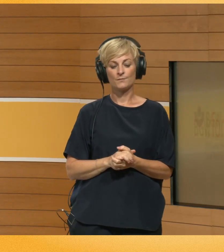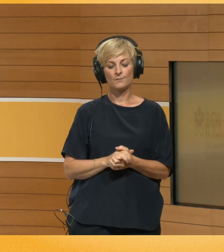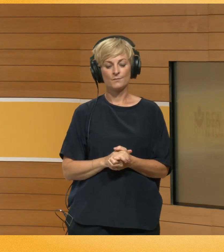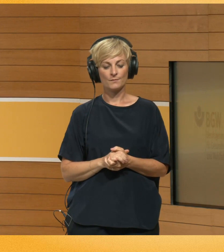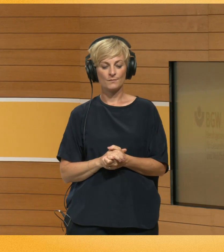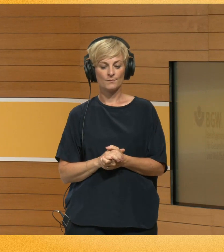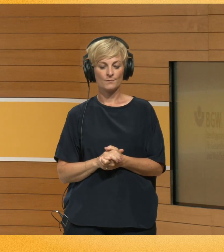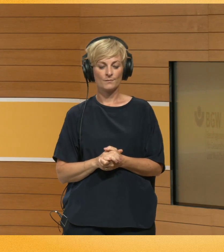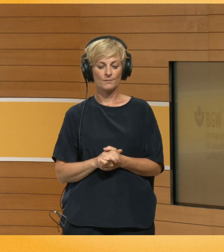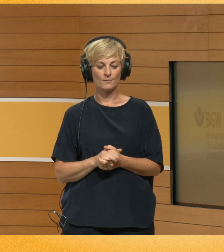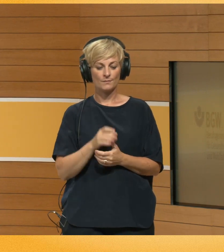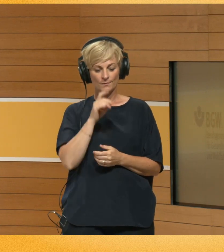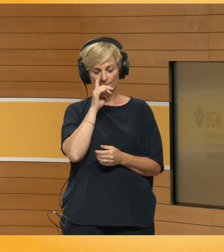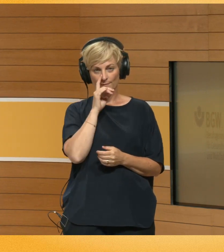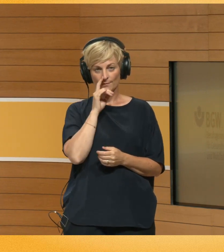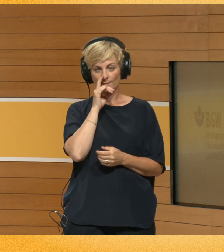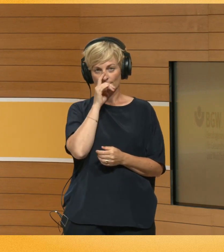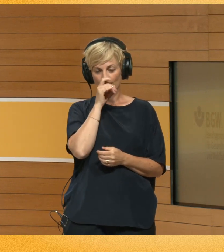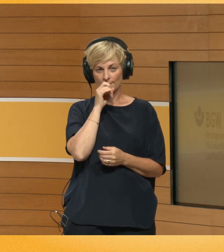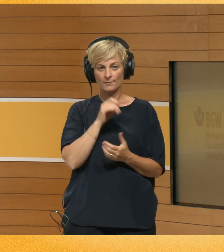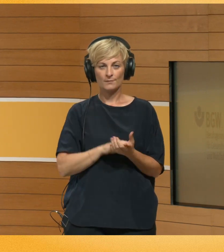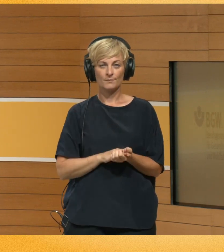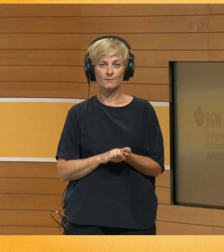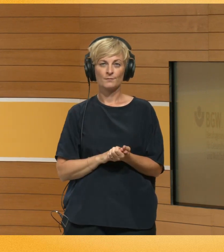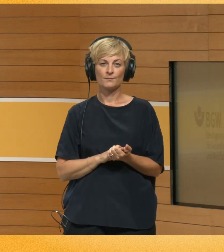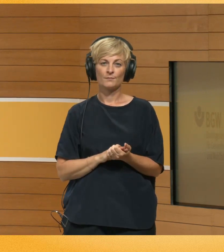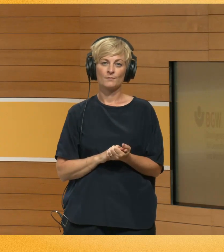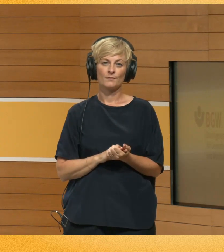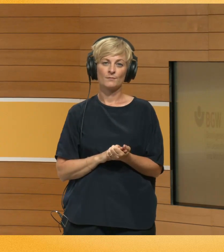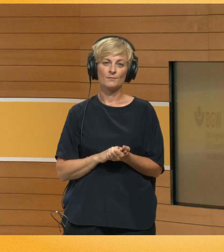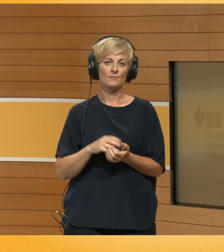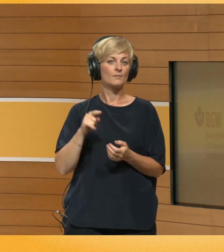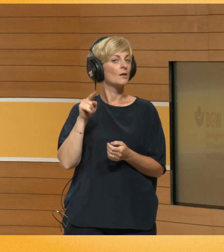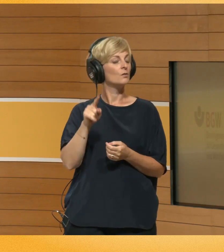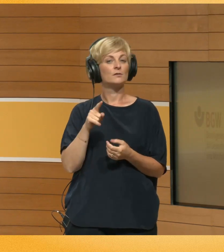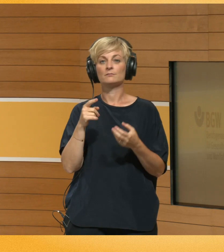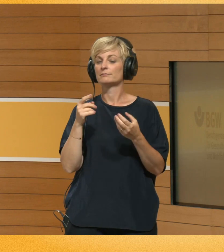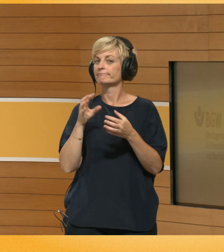or we really had little knowledge about COVID. And